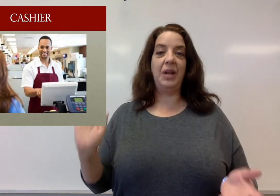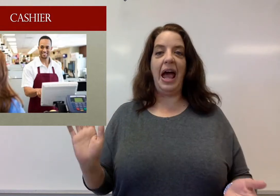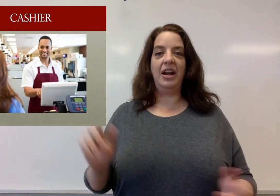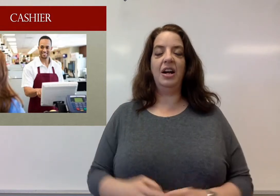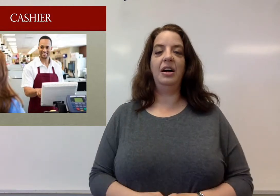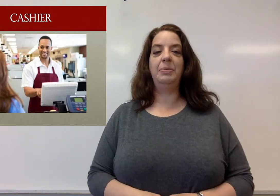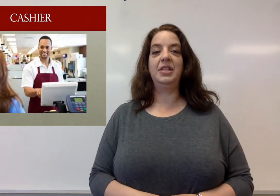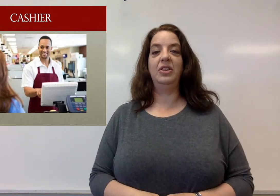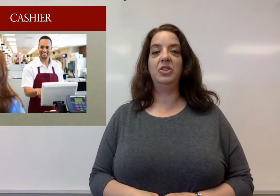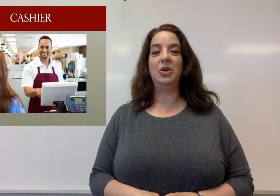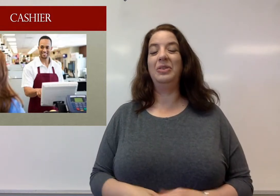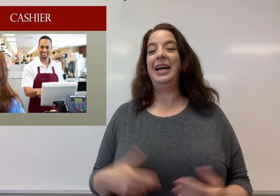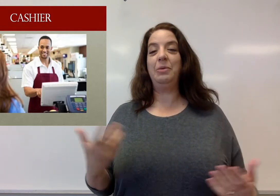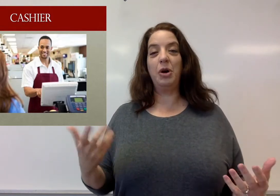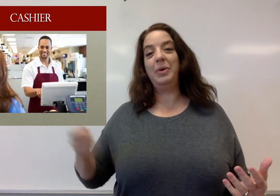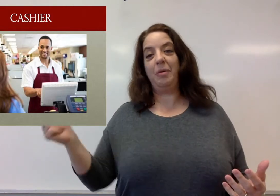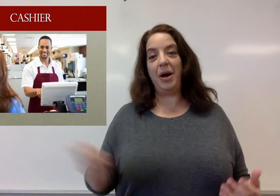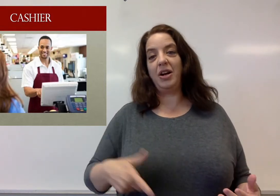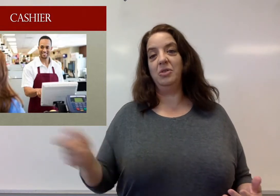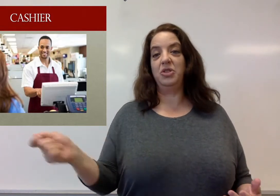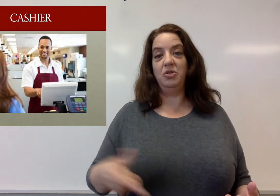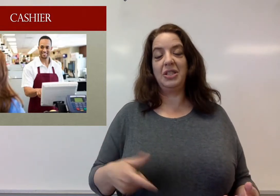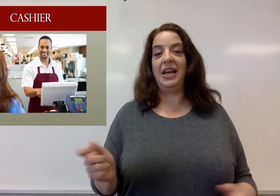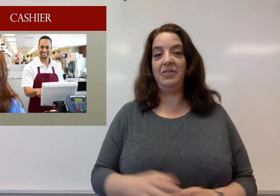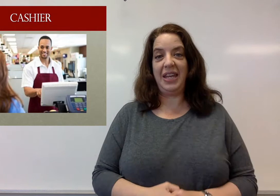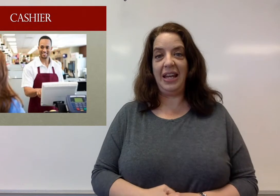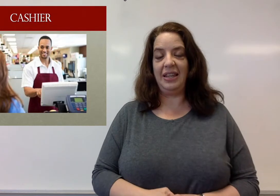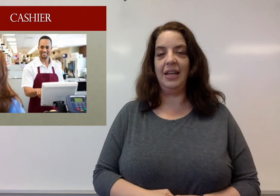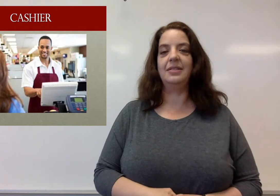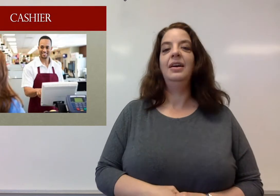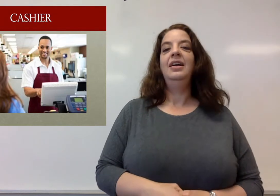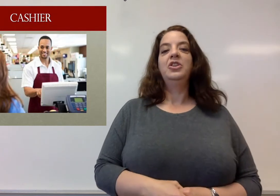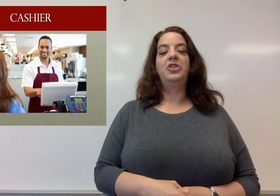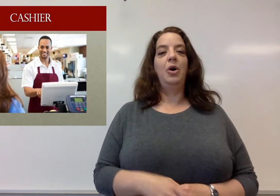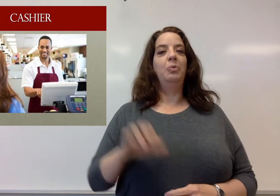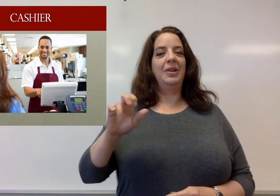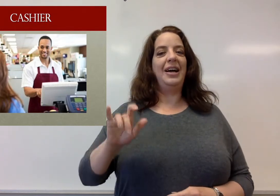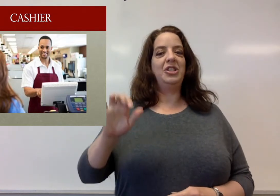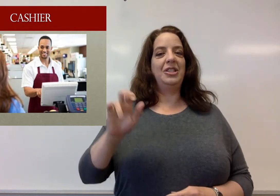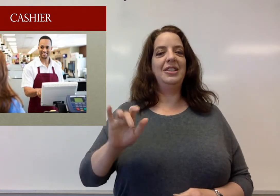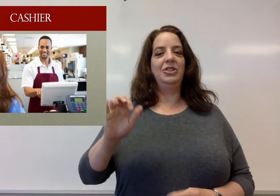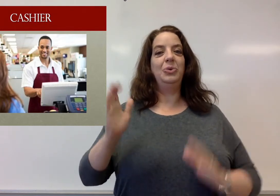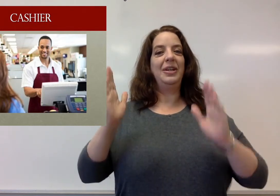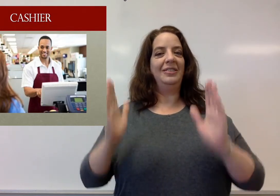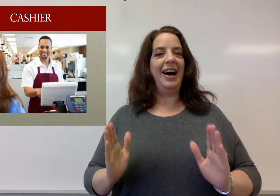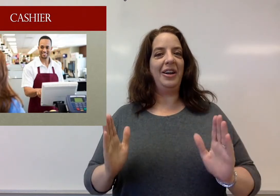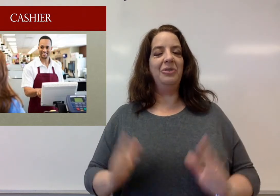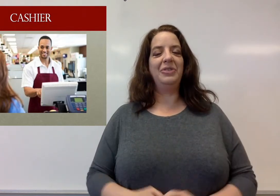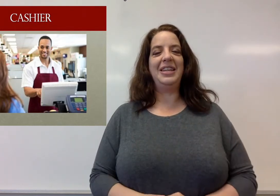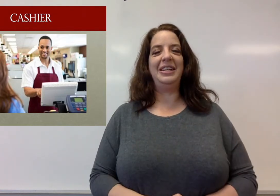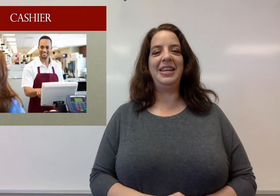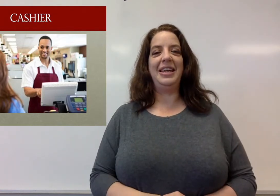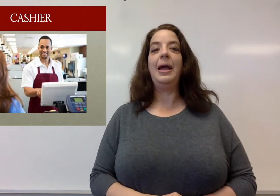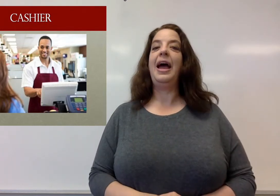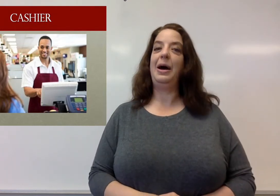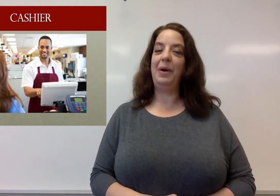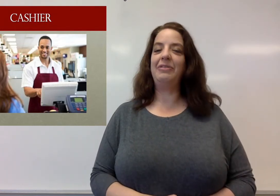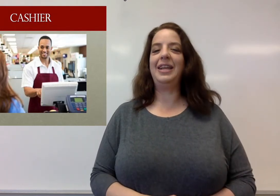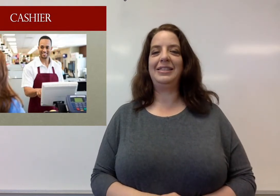add it all up and tell you the total. Anymore, we have barcodes, so you just kind of scan things. So we're not still doing a lot of 10 key. However, that's still